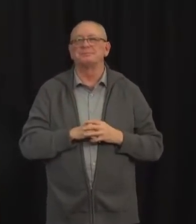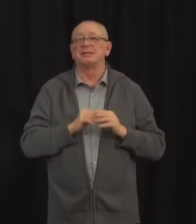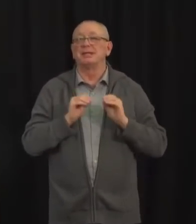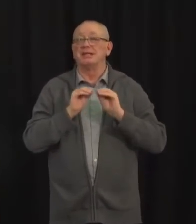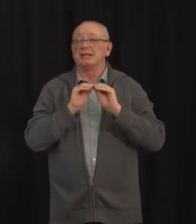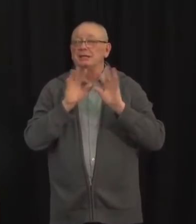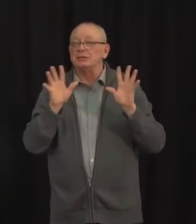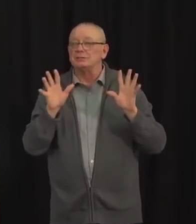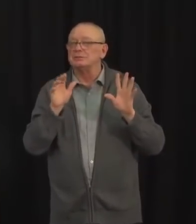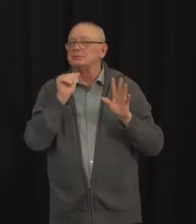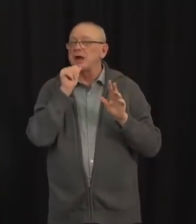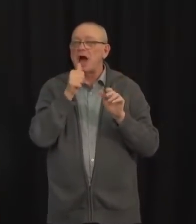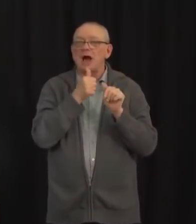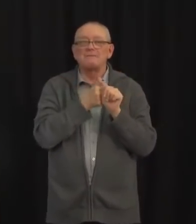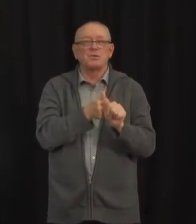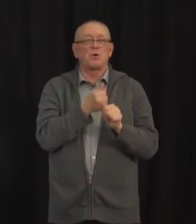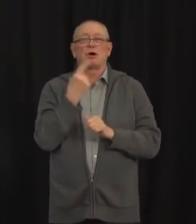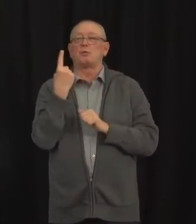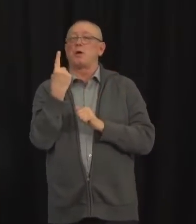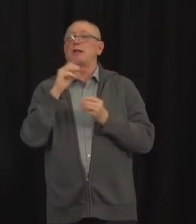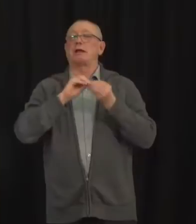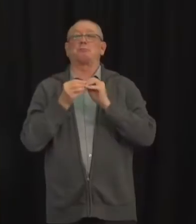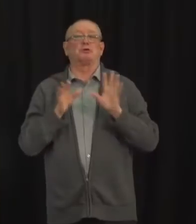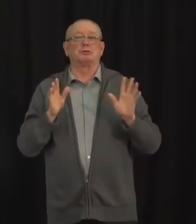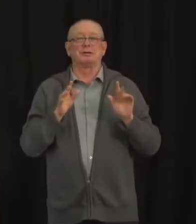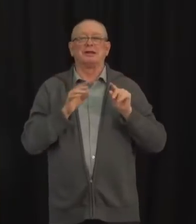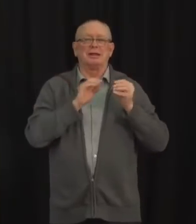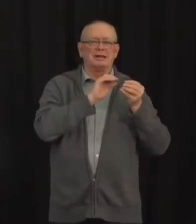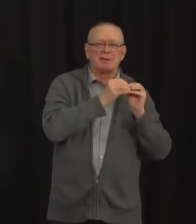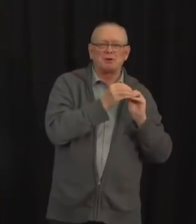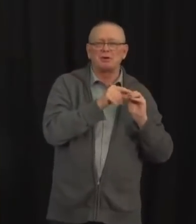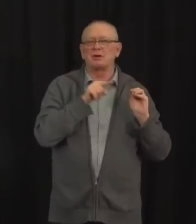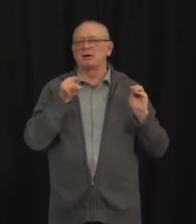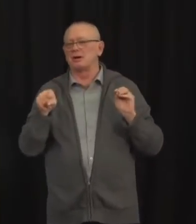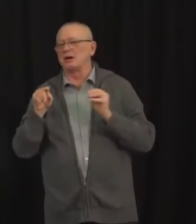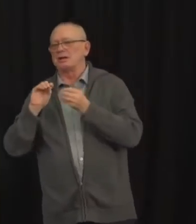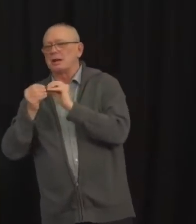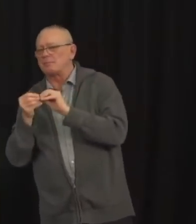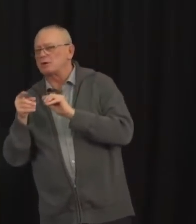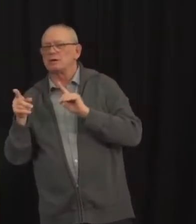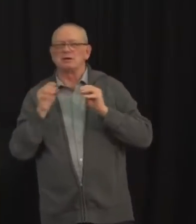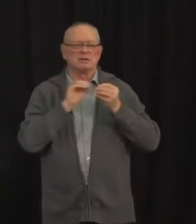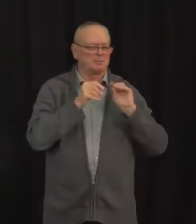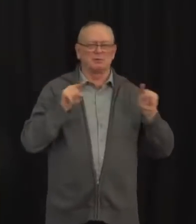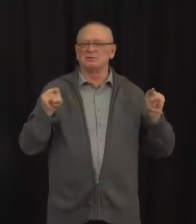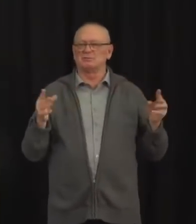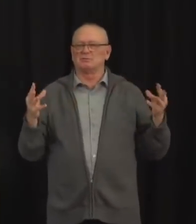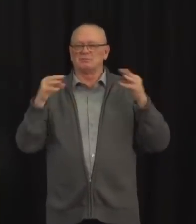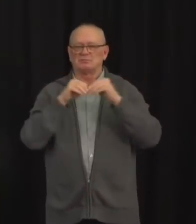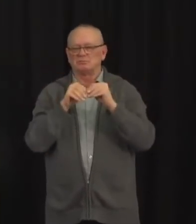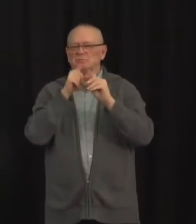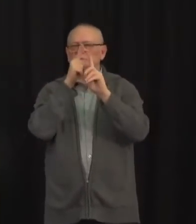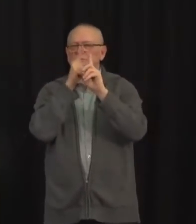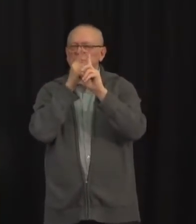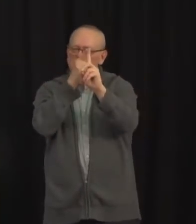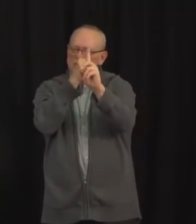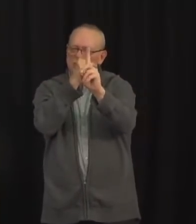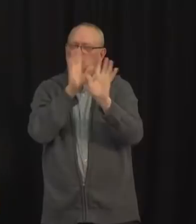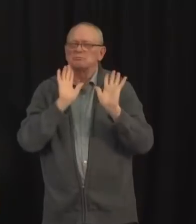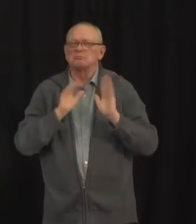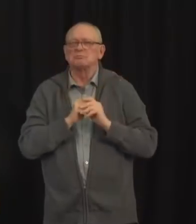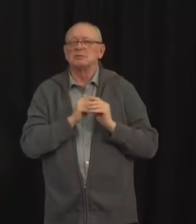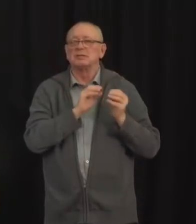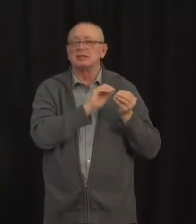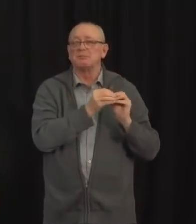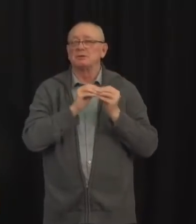pros and cons of those, and a final decision hasn't been made with respect to the exact, that suite of measures and